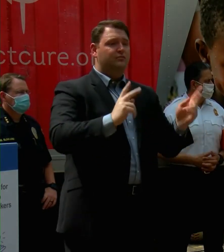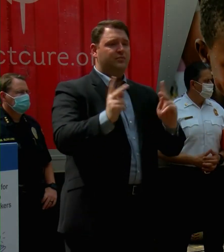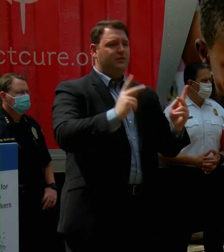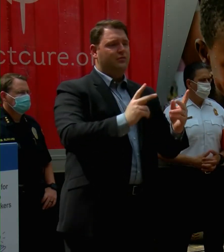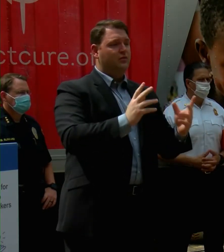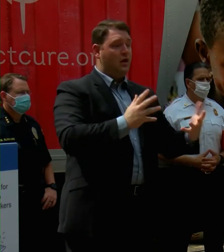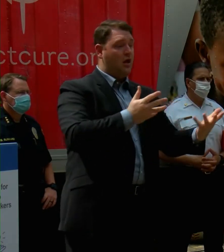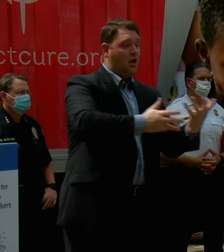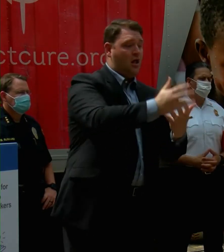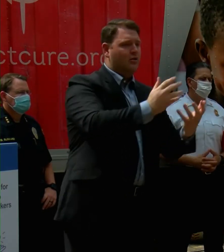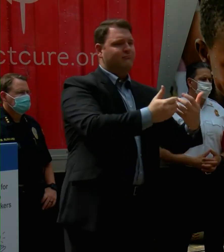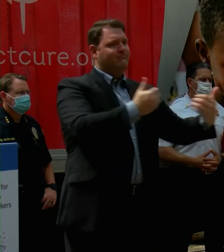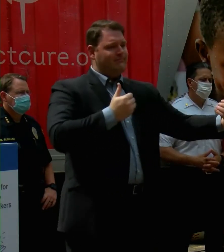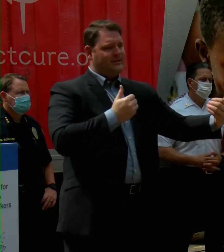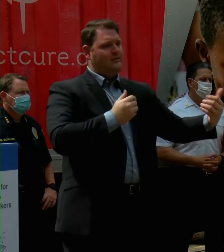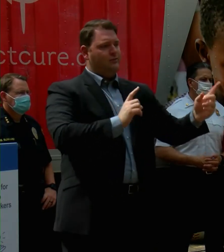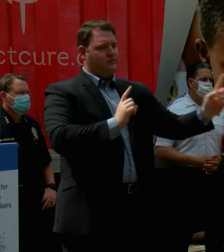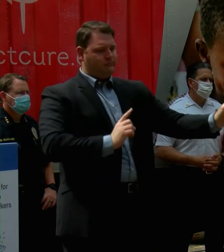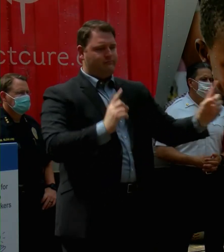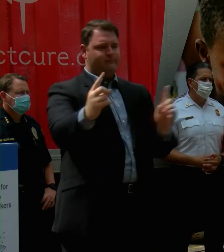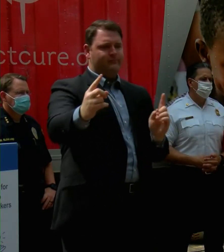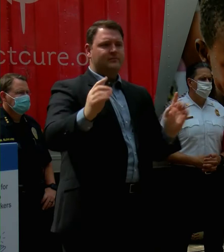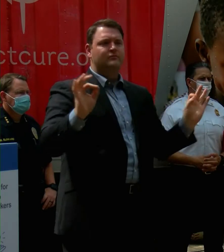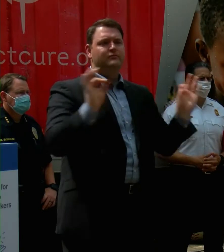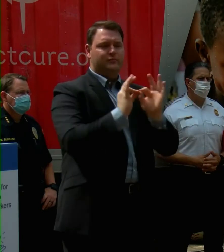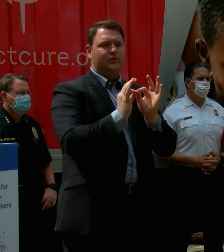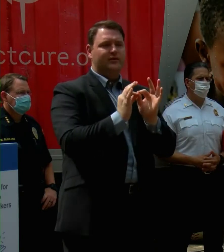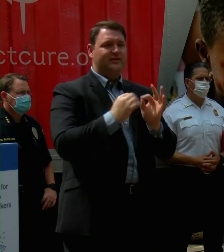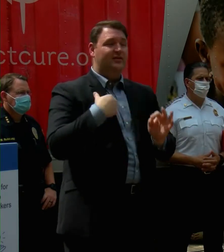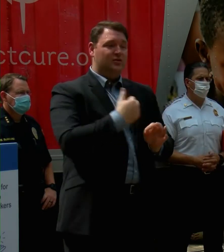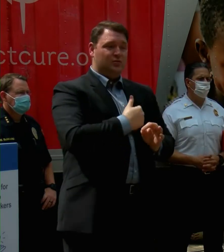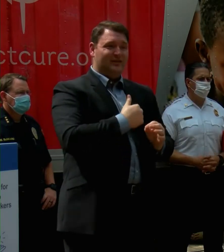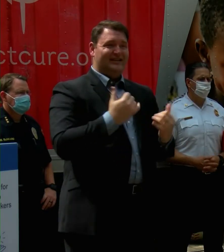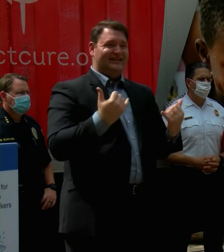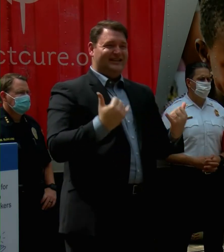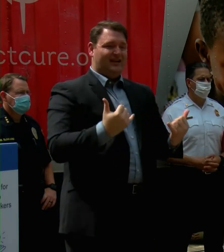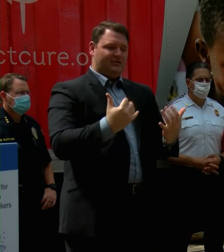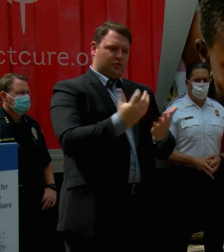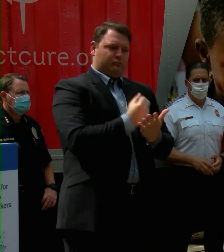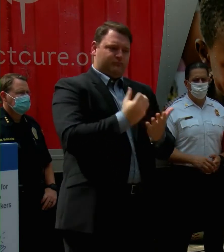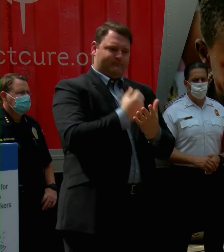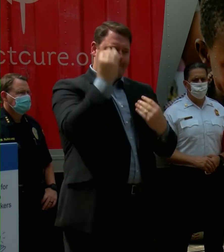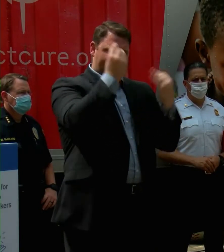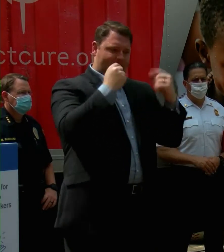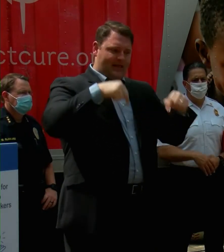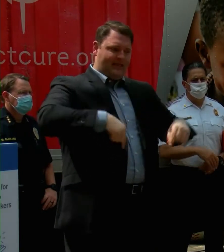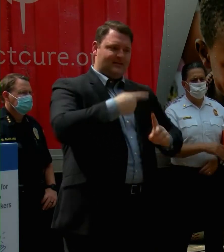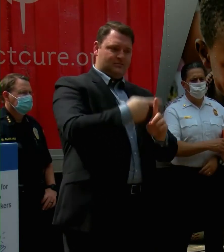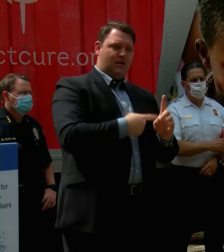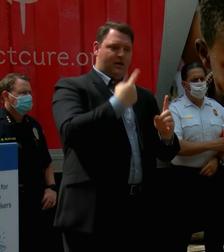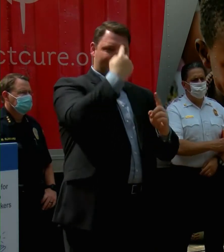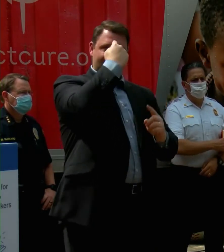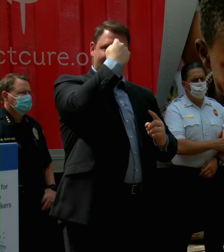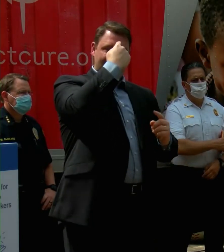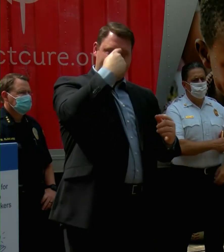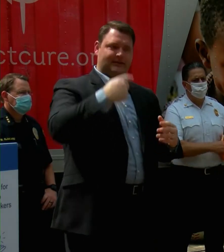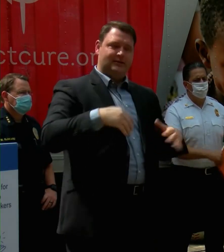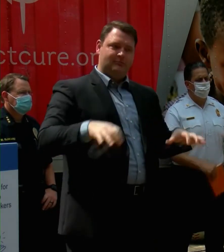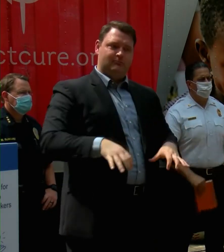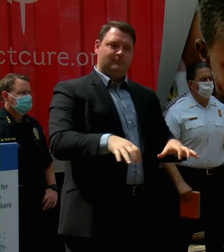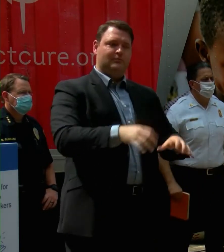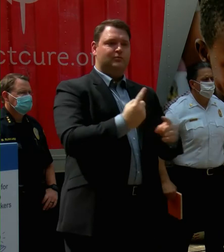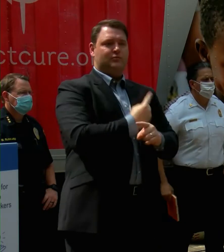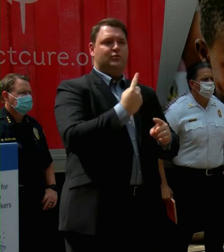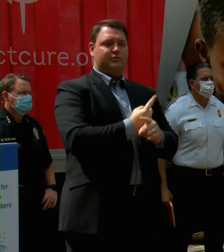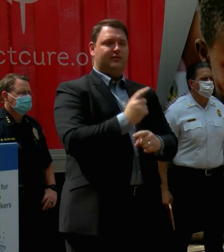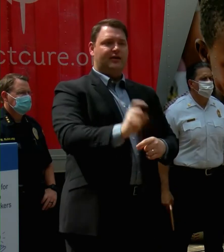said to people that we're going to be very intentional this month and that don't want the parks crowded. So if you go to